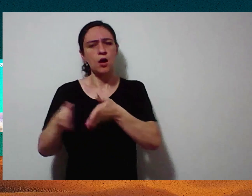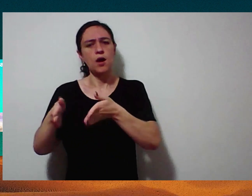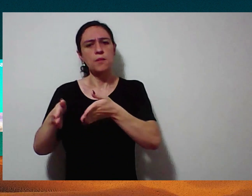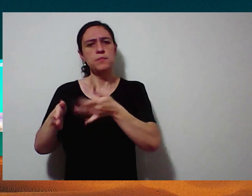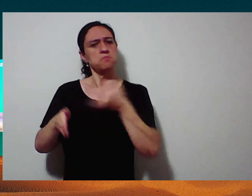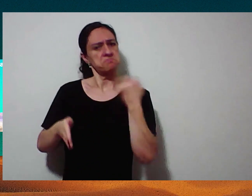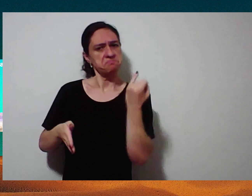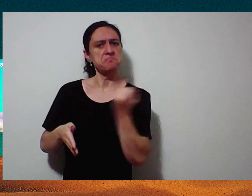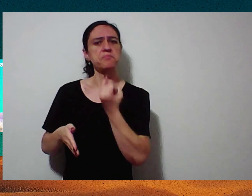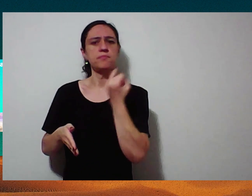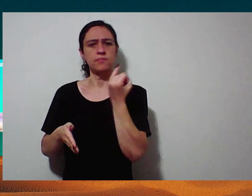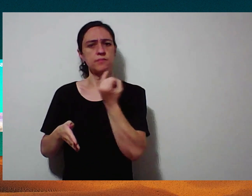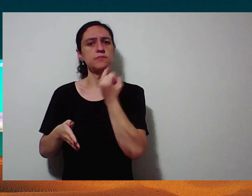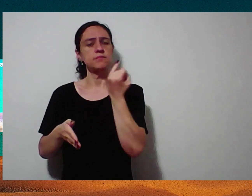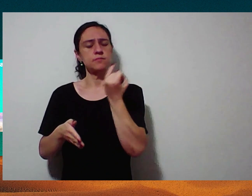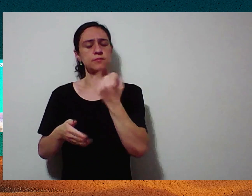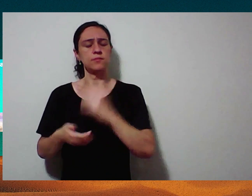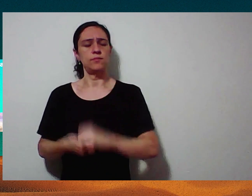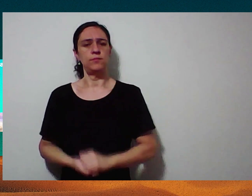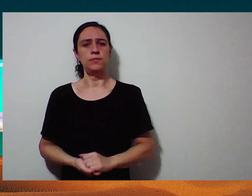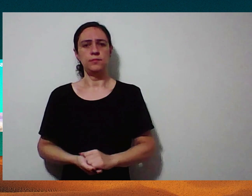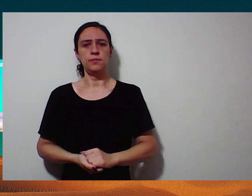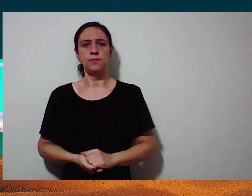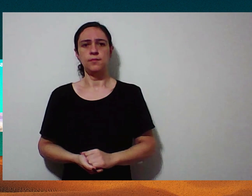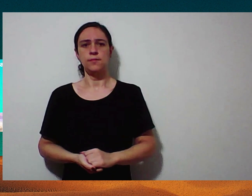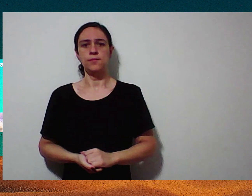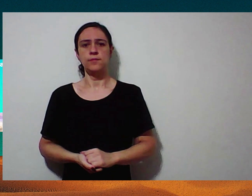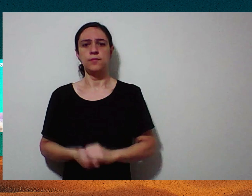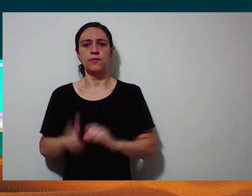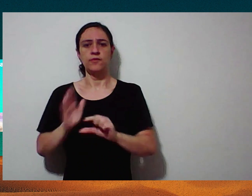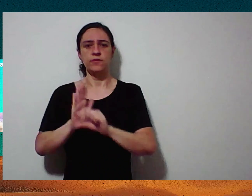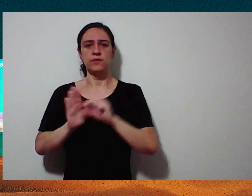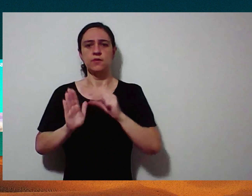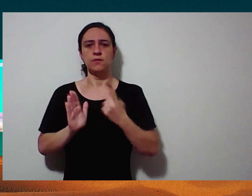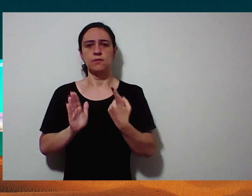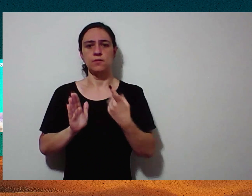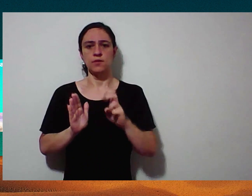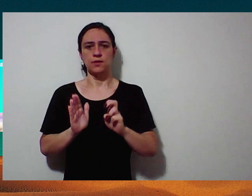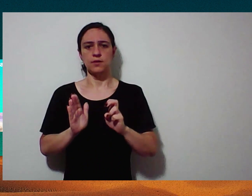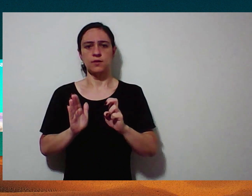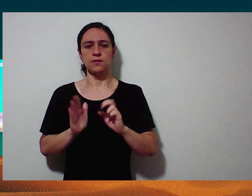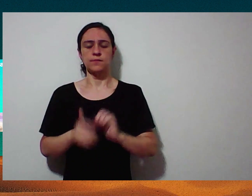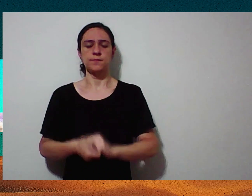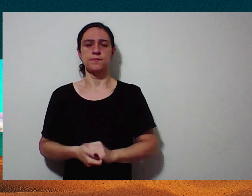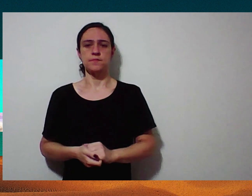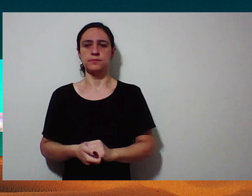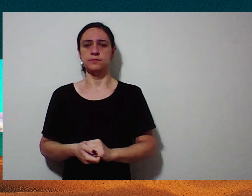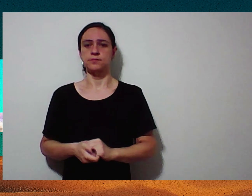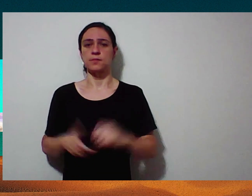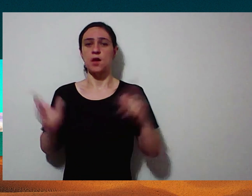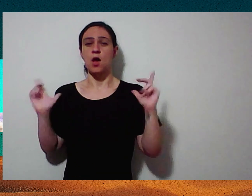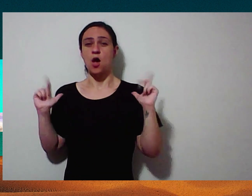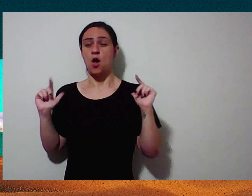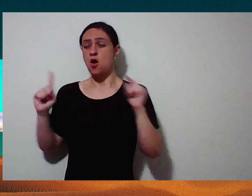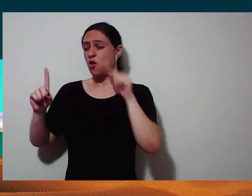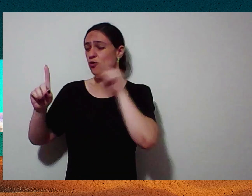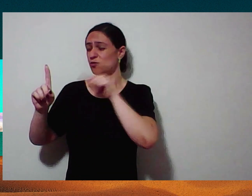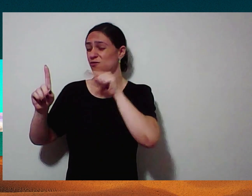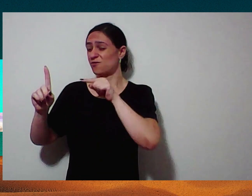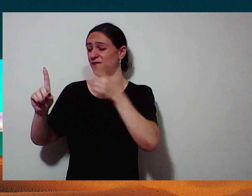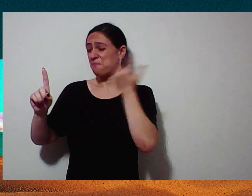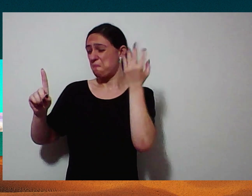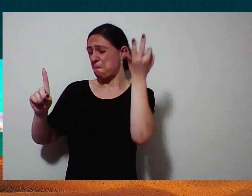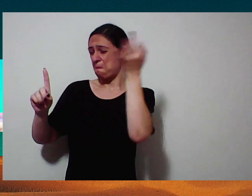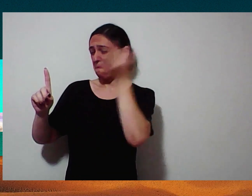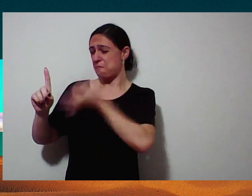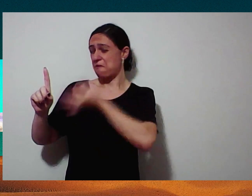certain places with privilege. Versículo 15. Perfeito eras nos teus caminhos desde o